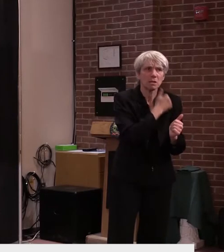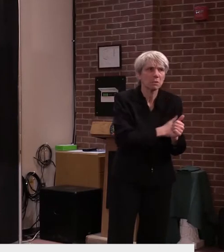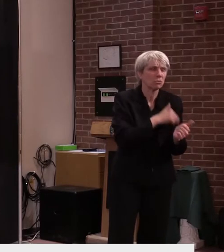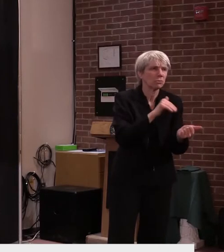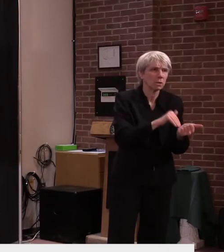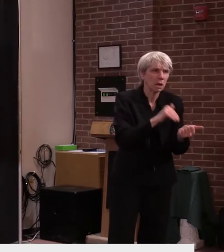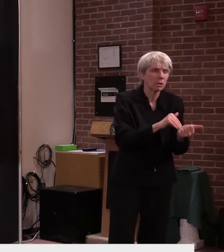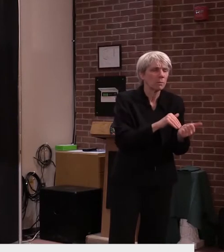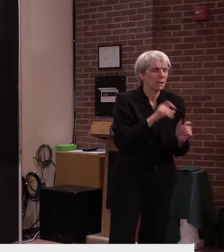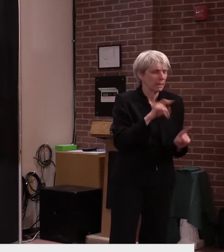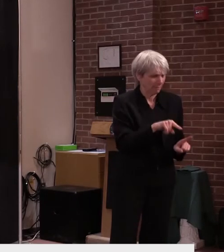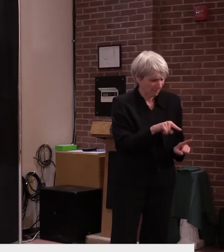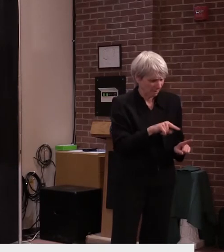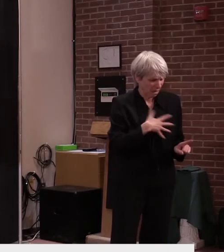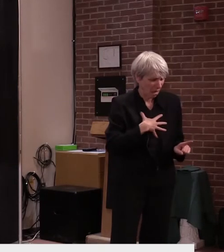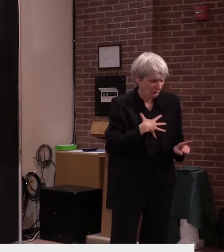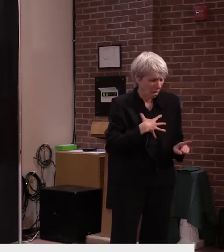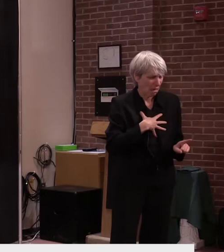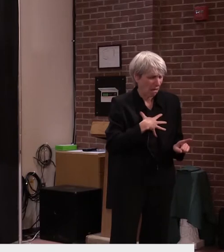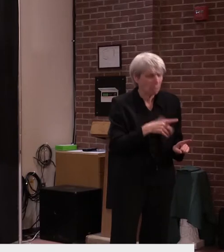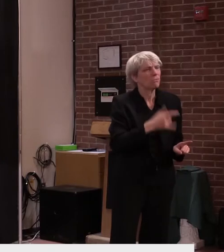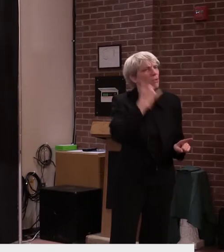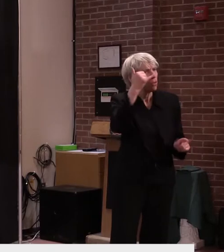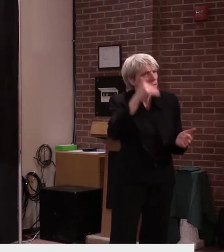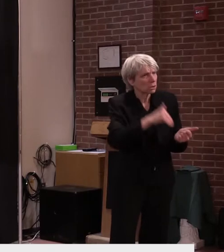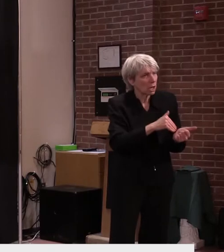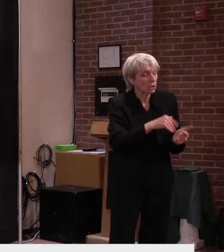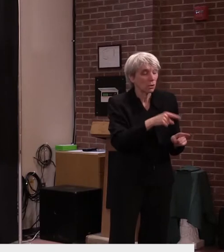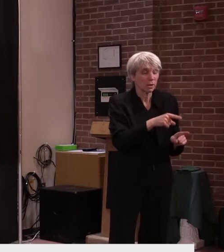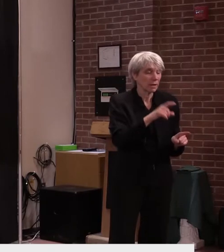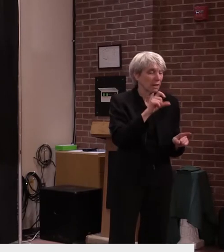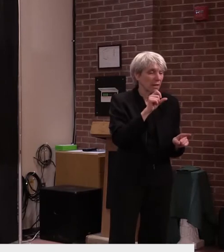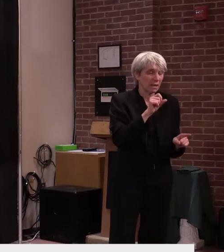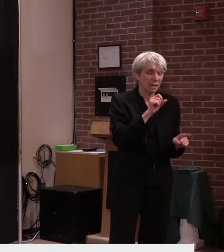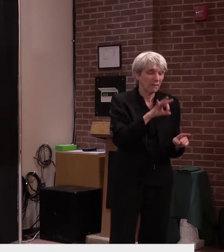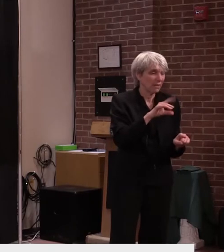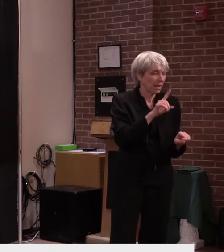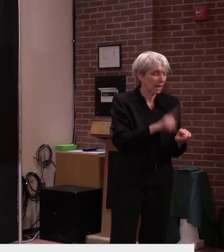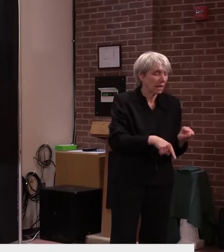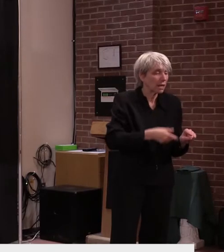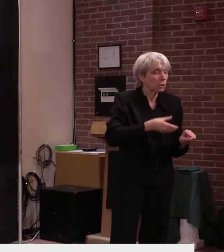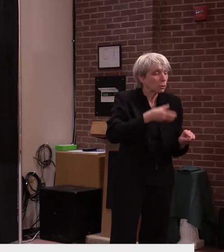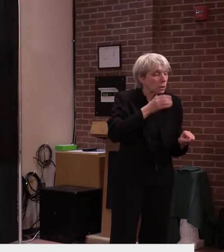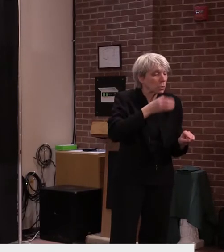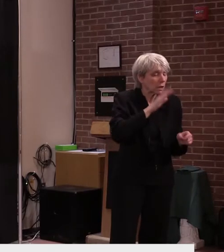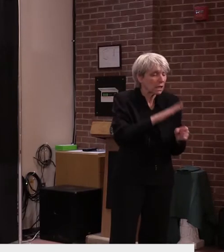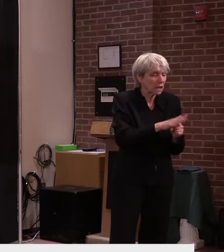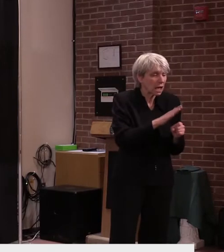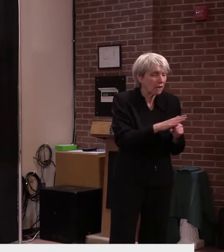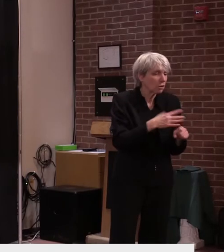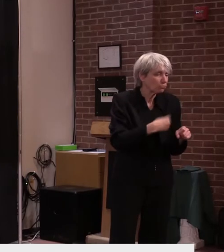if they're having difficulty breathing, or if they're unable to take adequate fluids as you would normally.